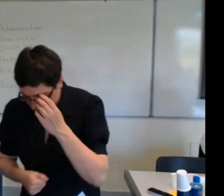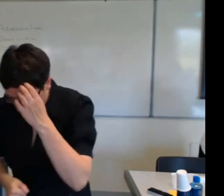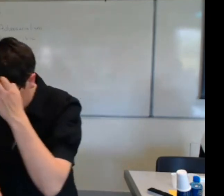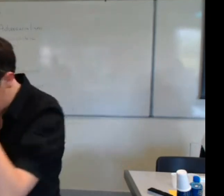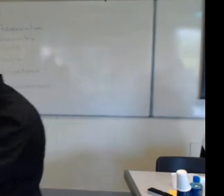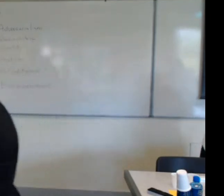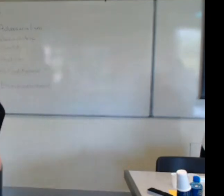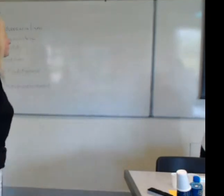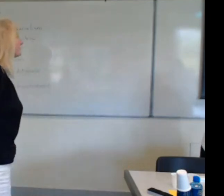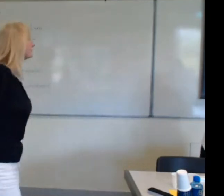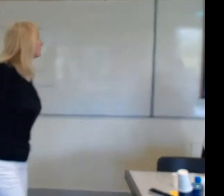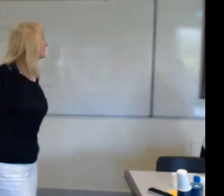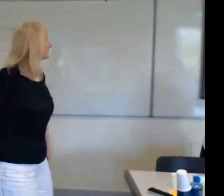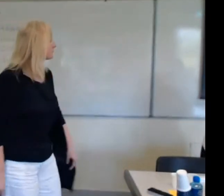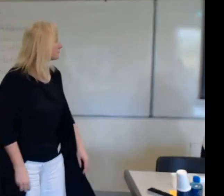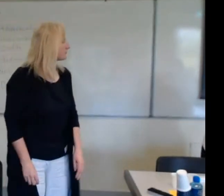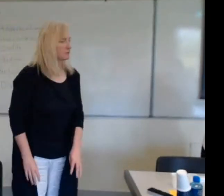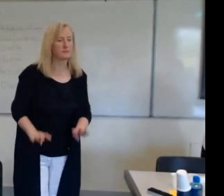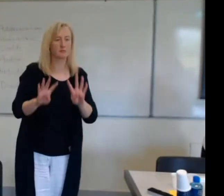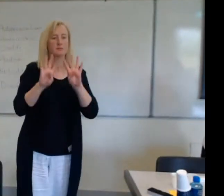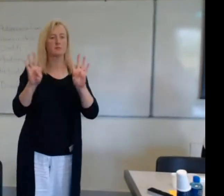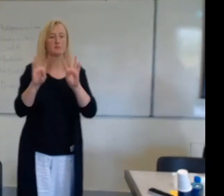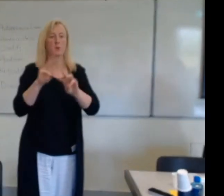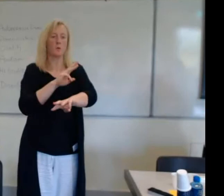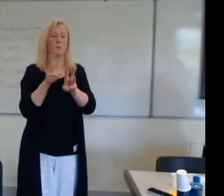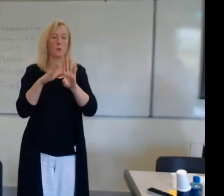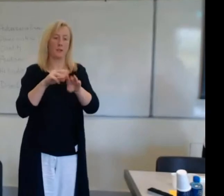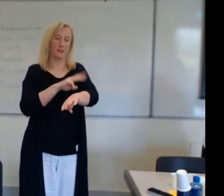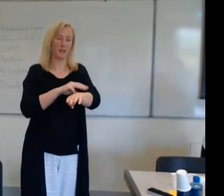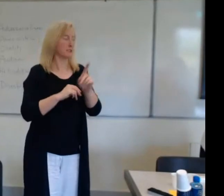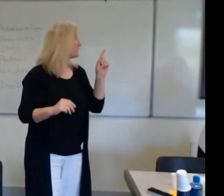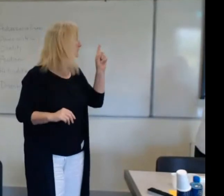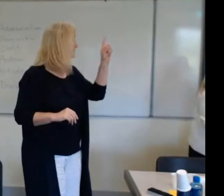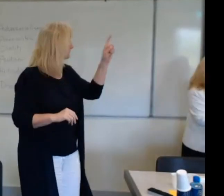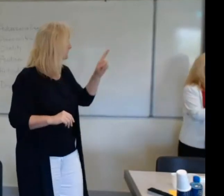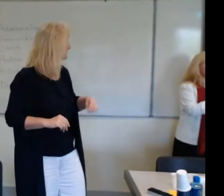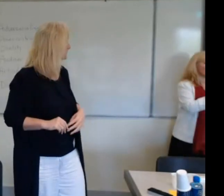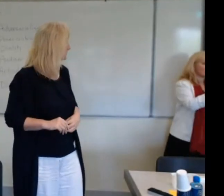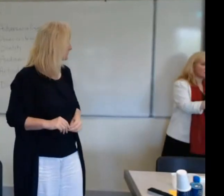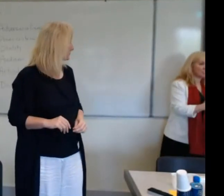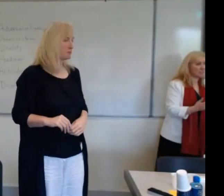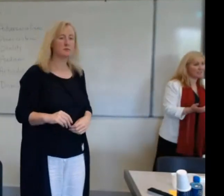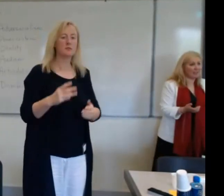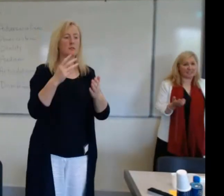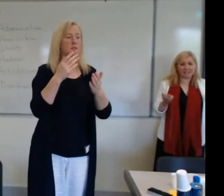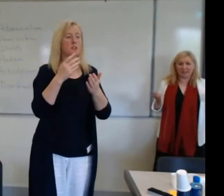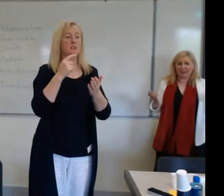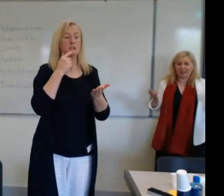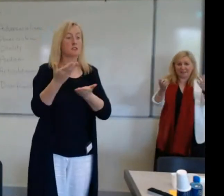Okay, so there they are. There's the Gardaí that we're working with. In terms of the content, in terms of our discussions already, I'm